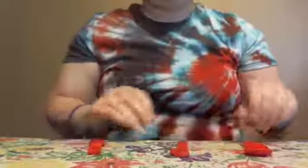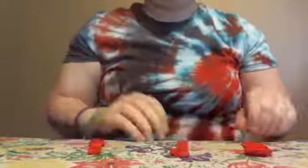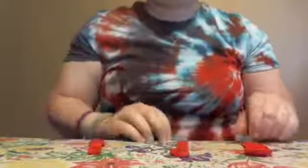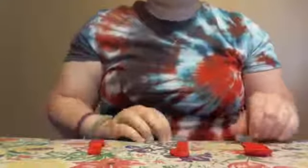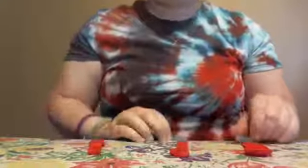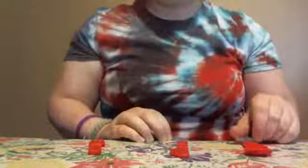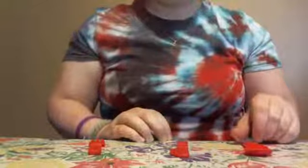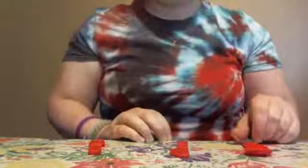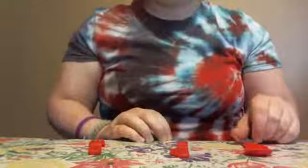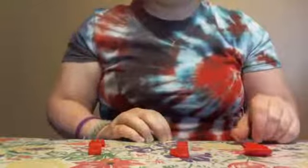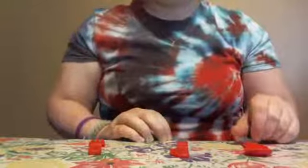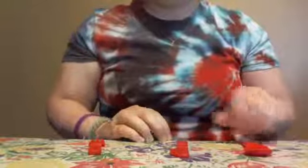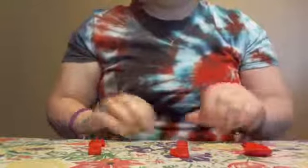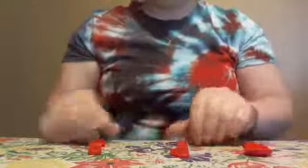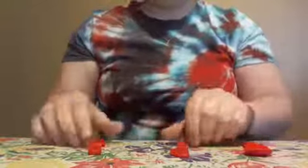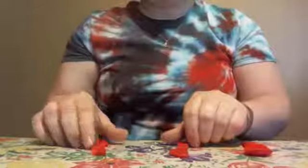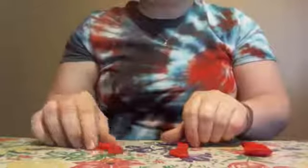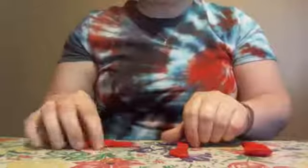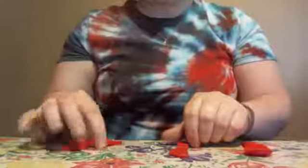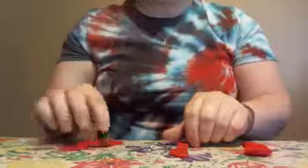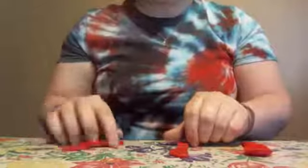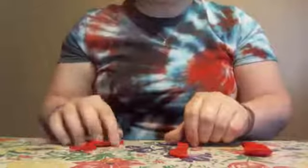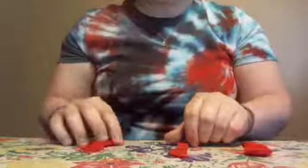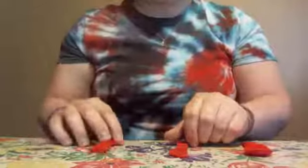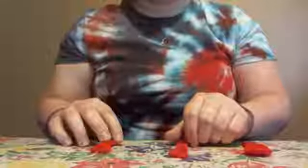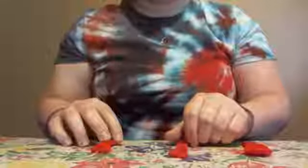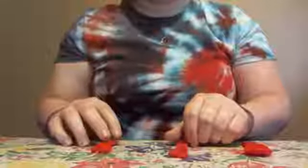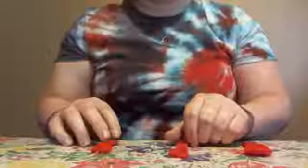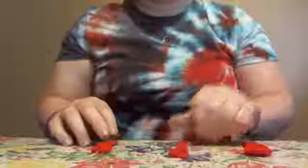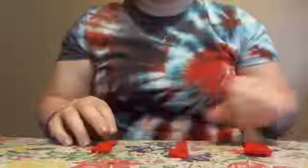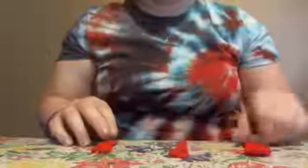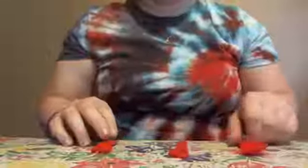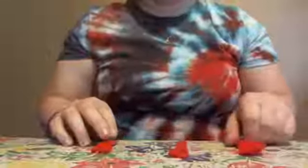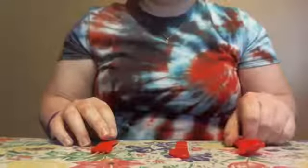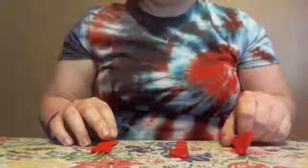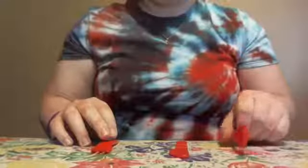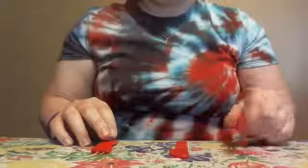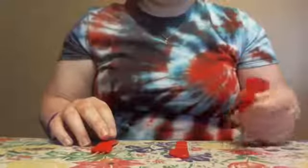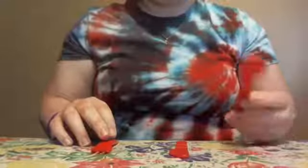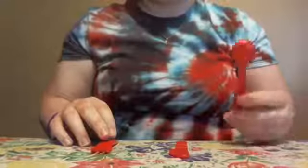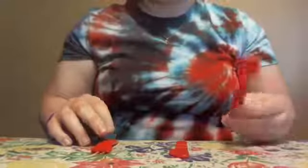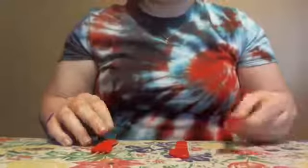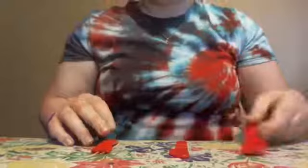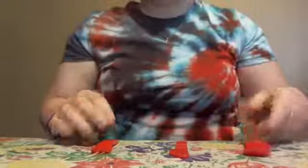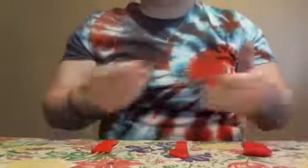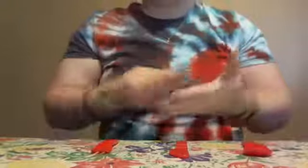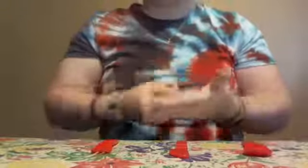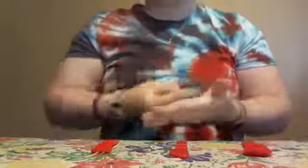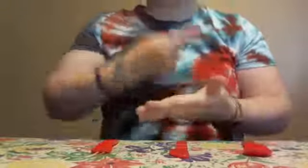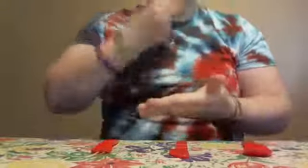can you tell the difference between those? Yes, you can. So I have a spoon.